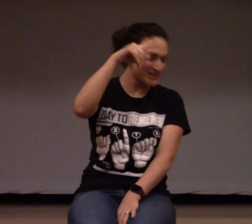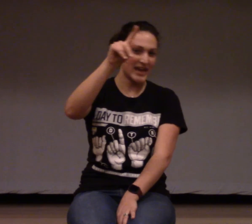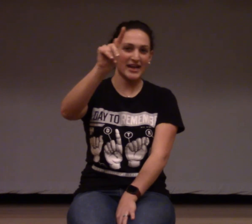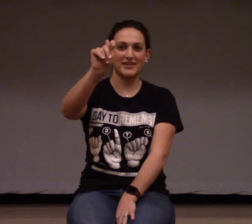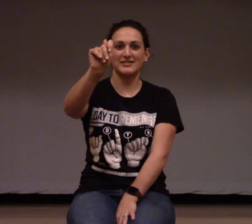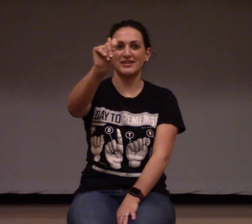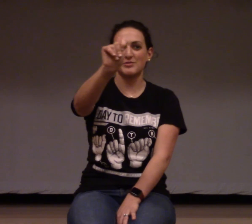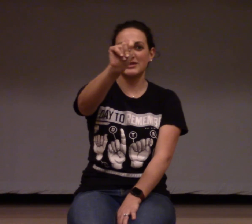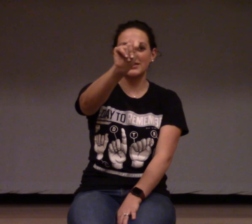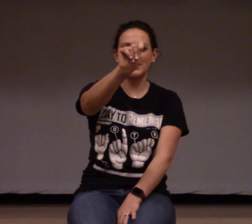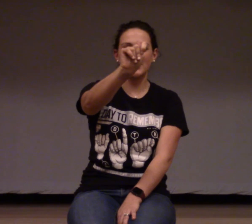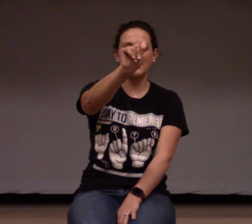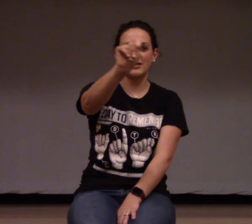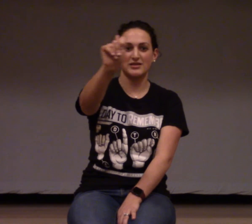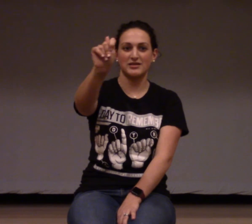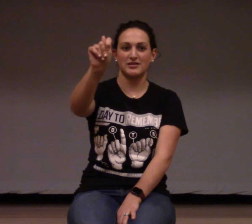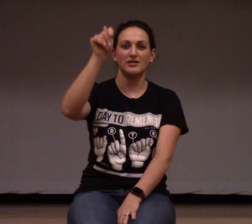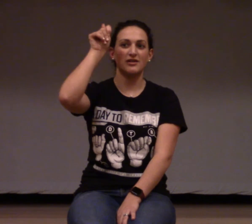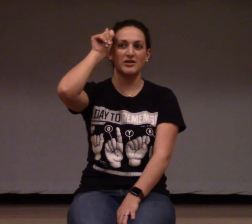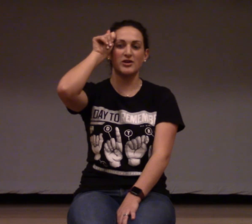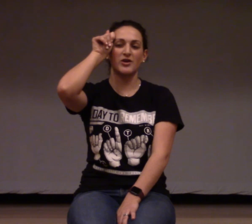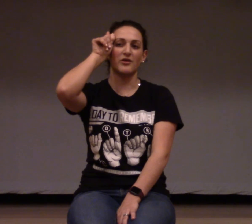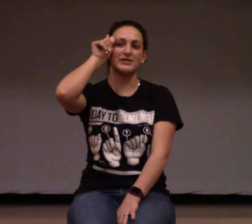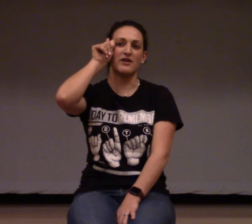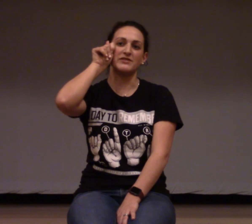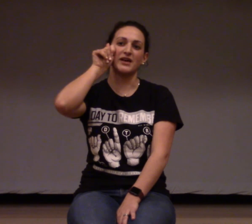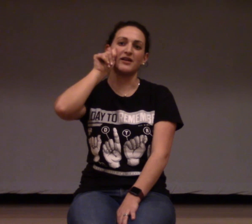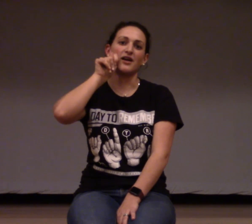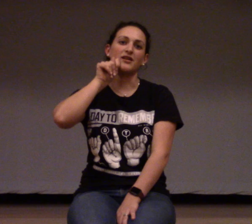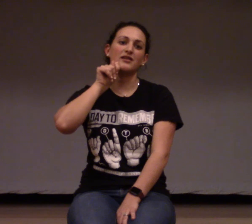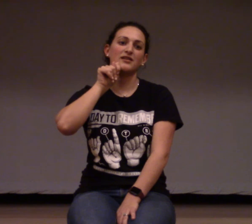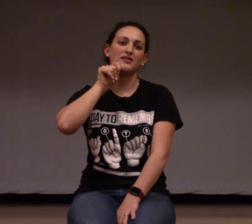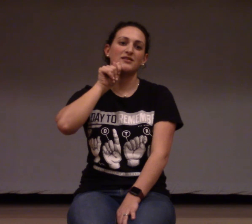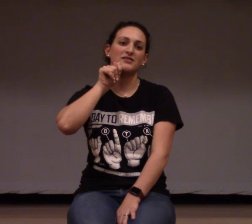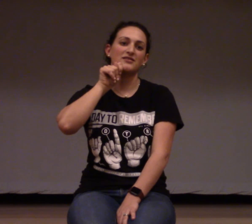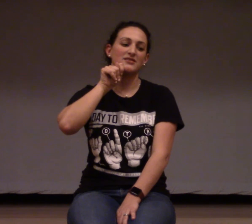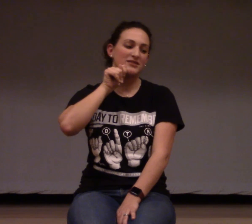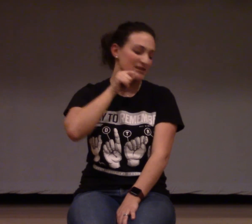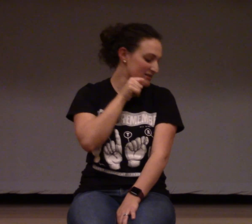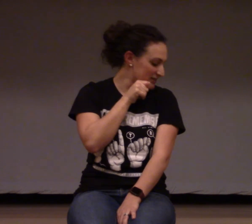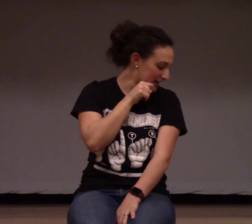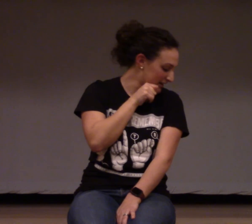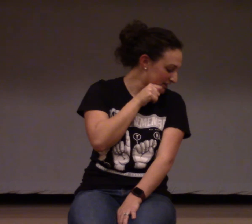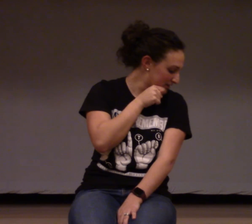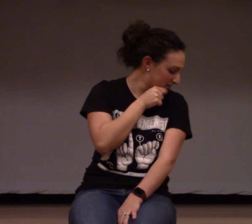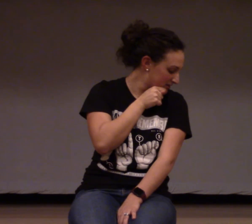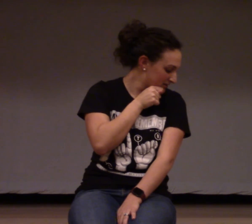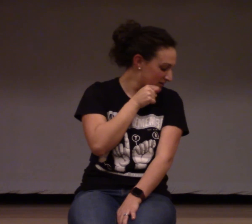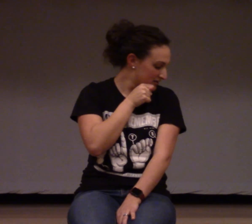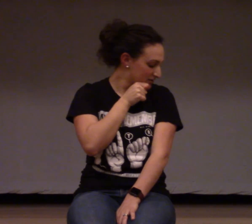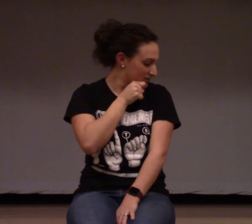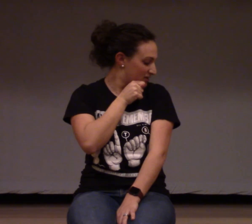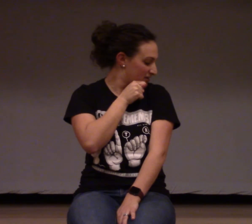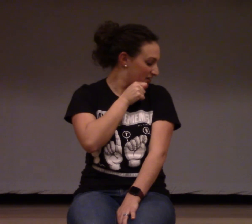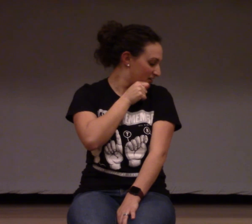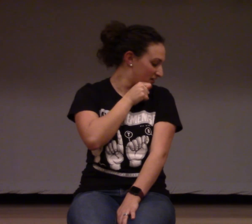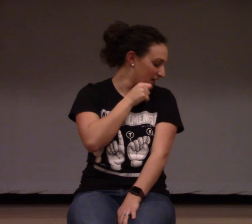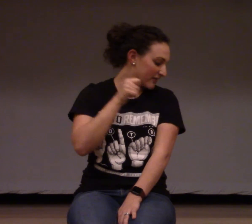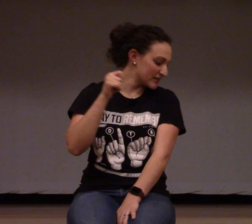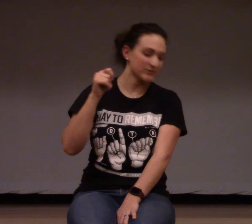Tan is going to be a T, going down the side again. Tan. And these ones